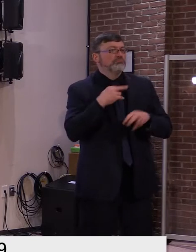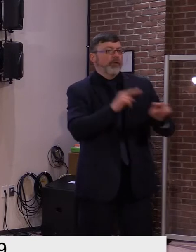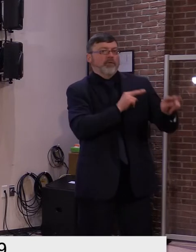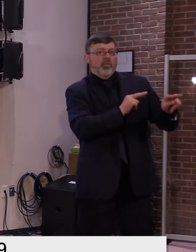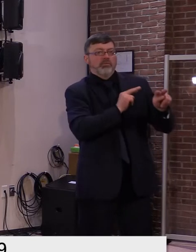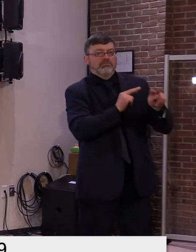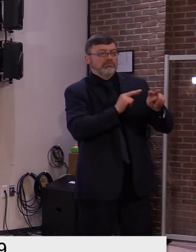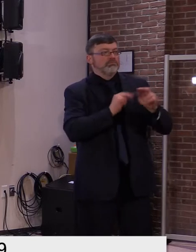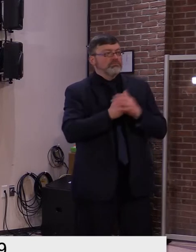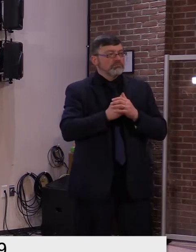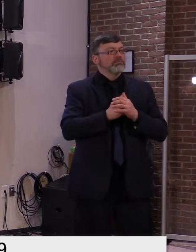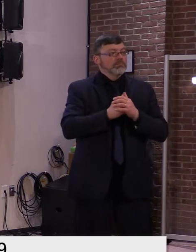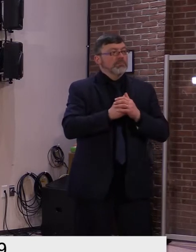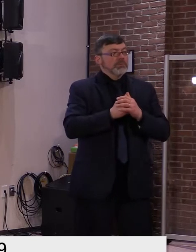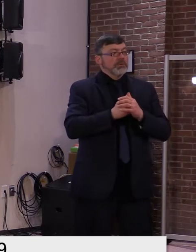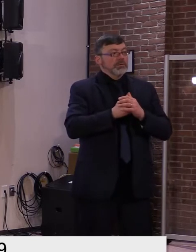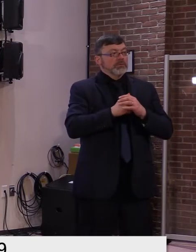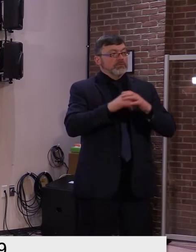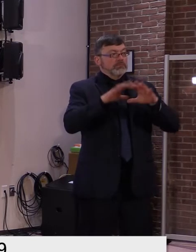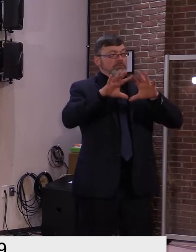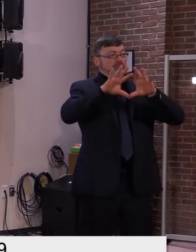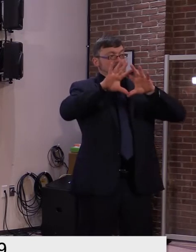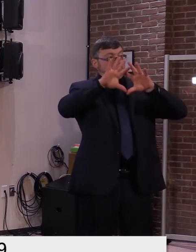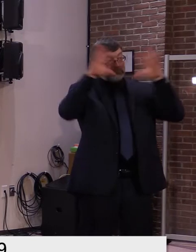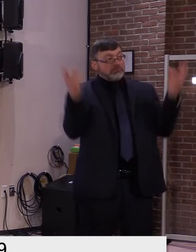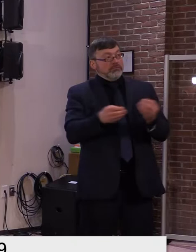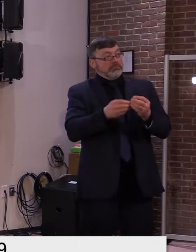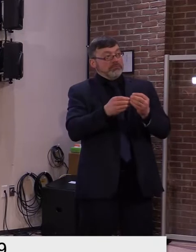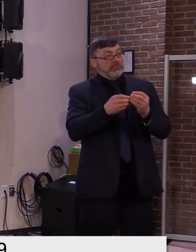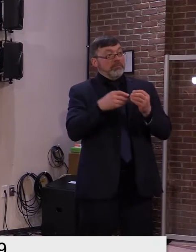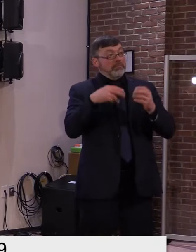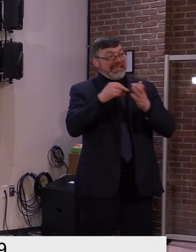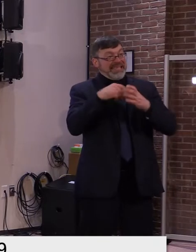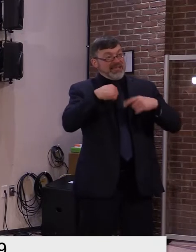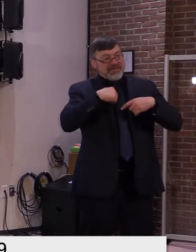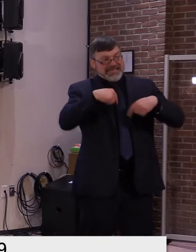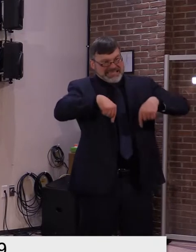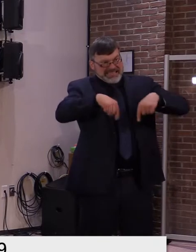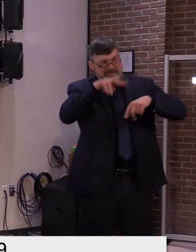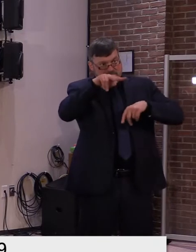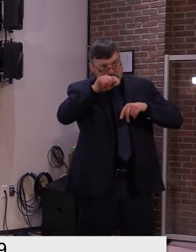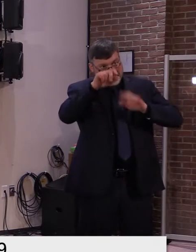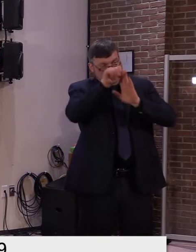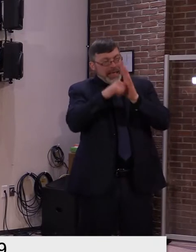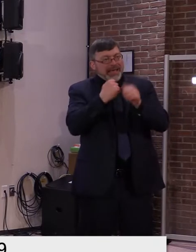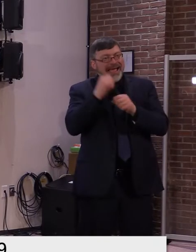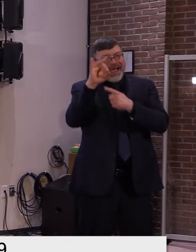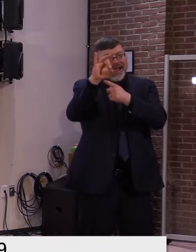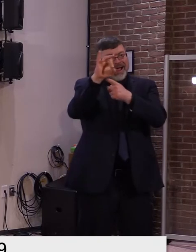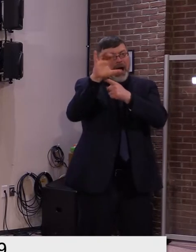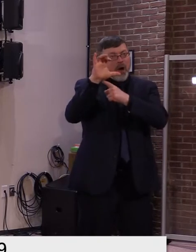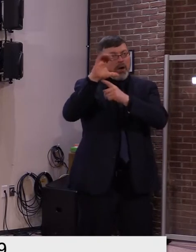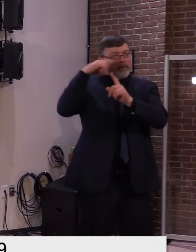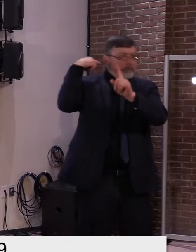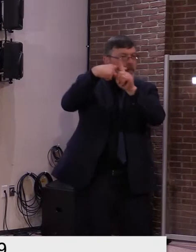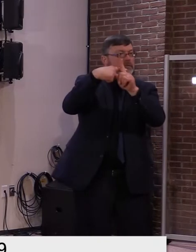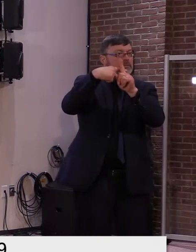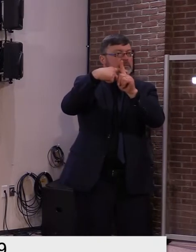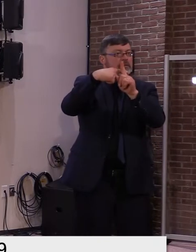doses for Vermont next week. And they said the following week that it would be